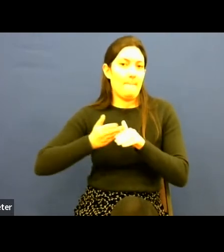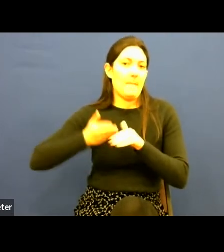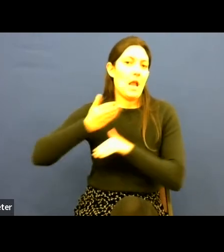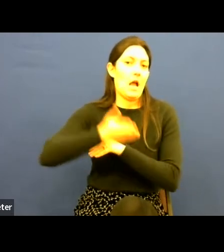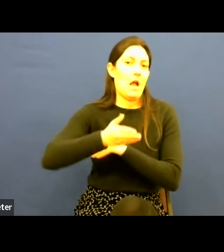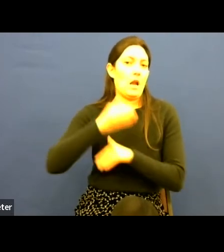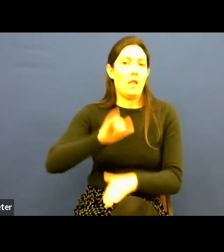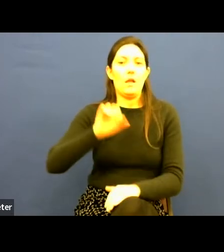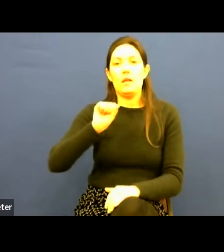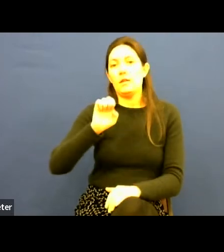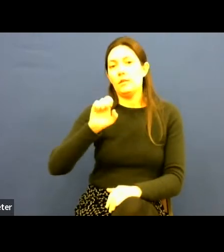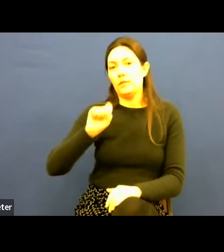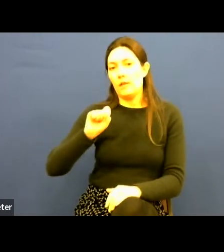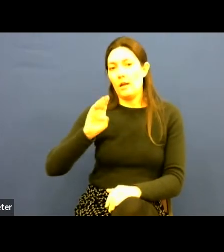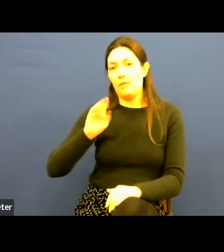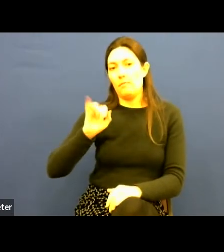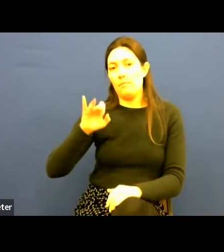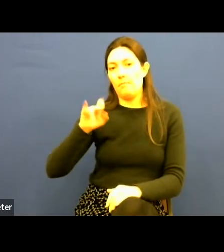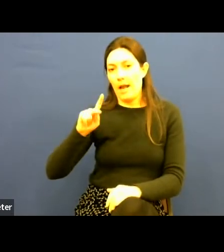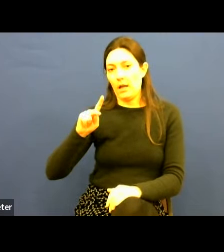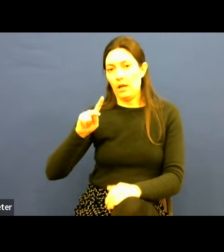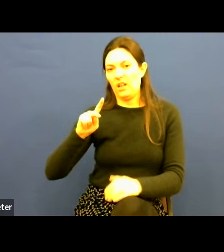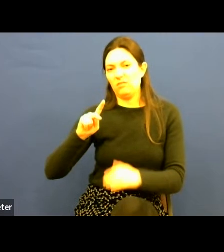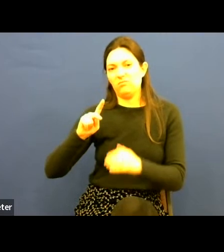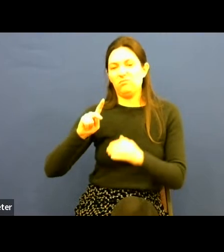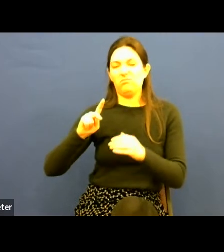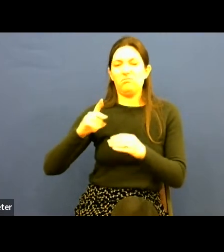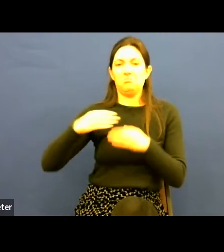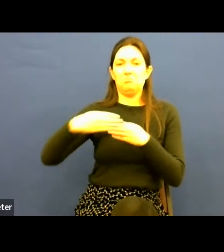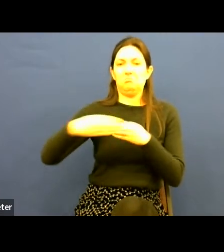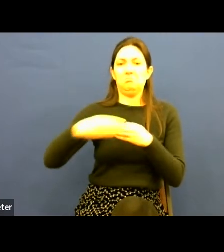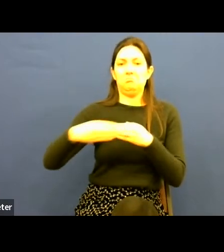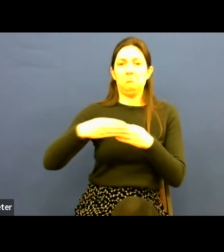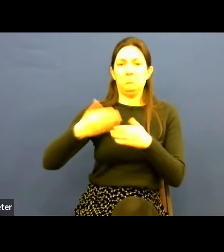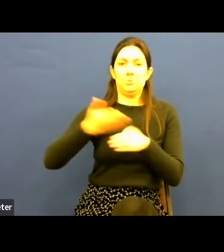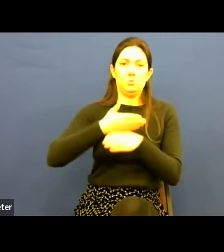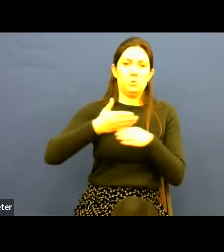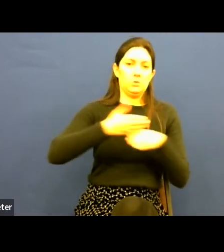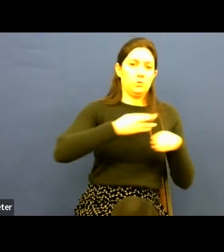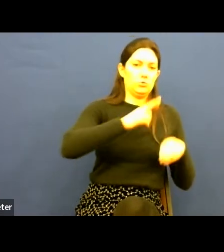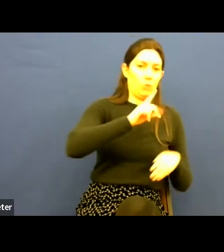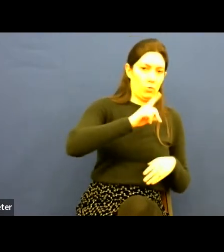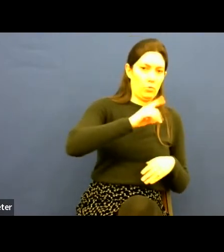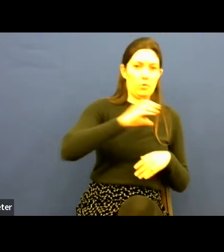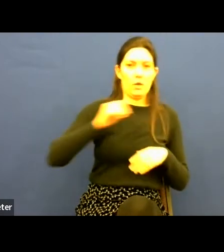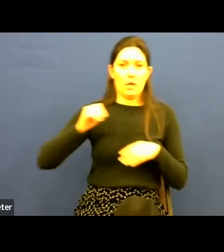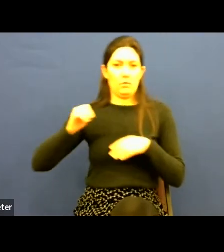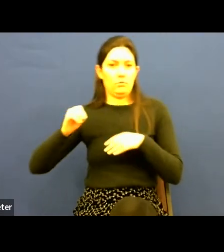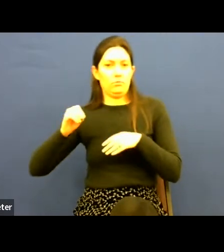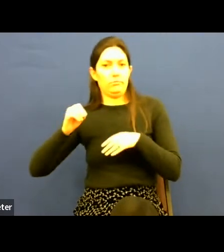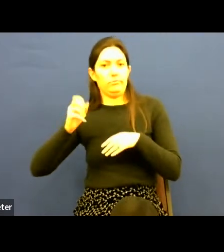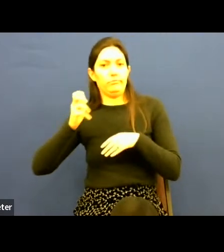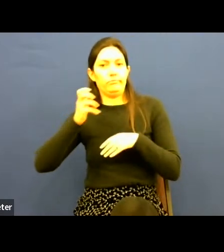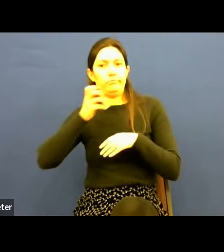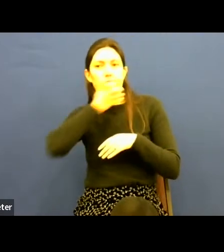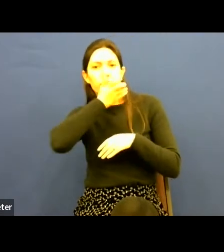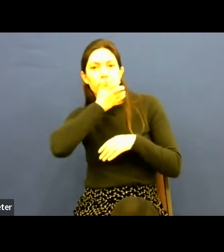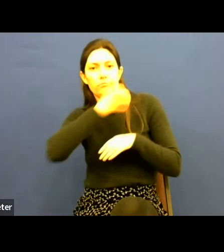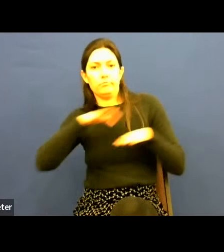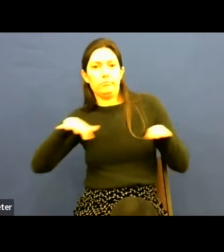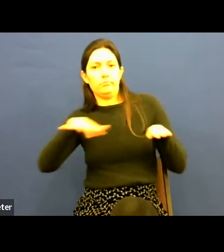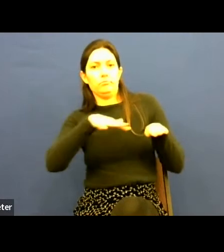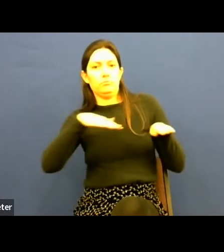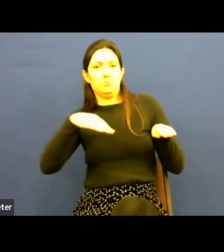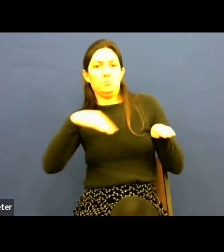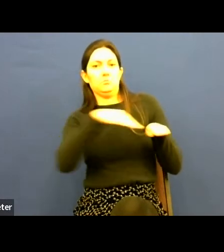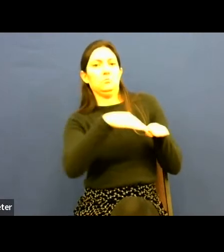the setbacks in order to allow them to go in without having to go through the long process of a variance.